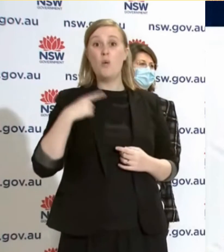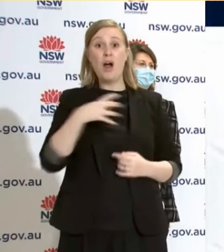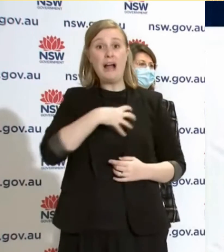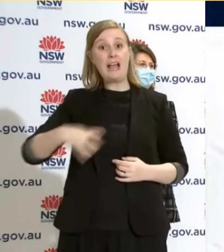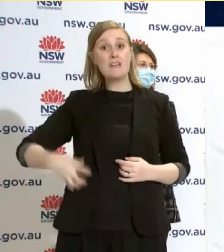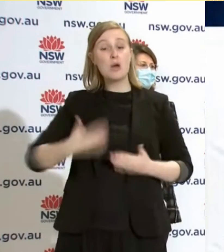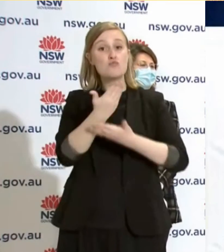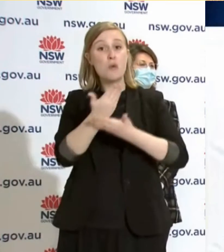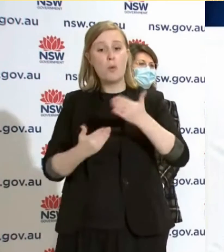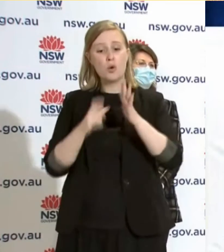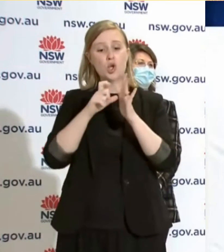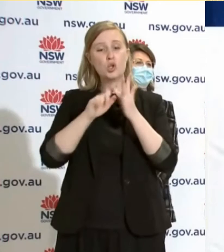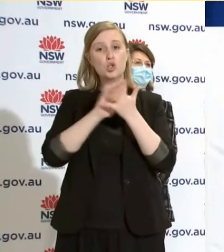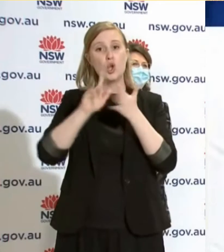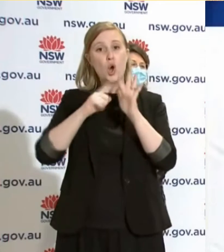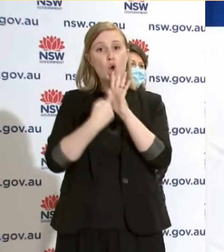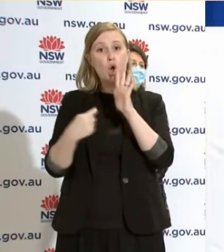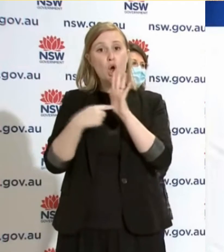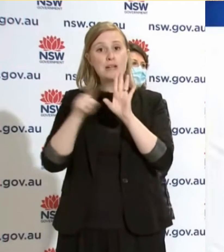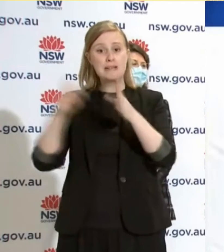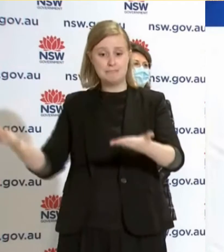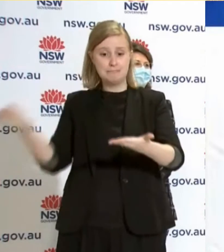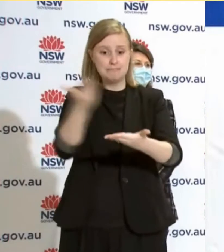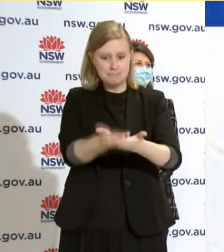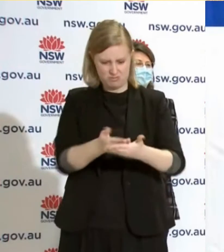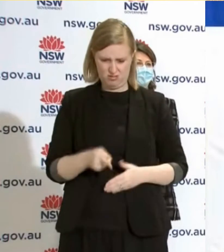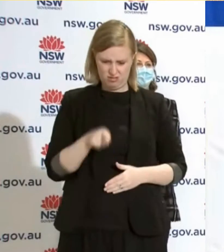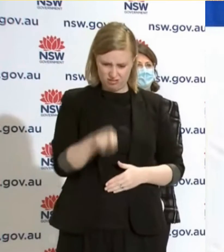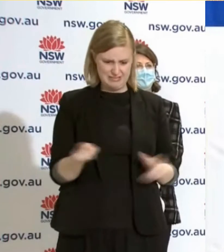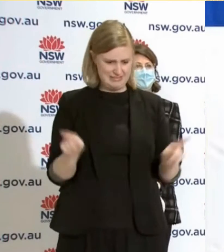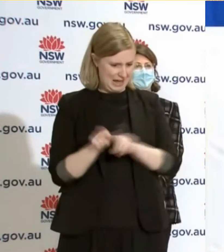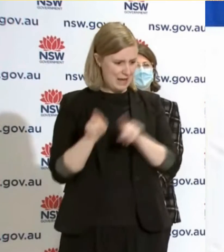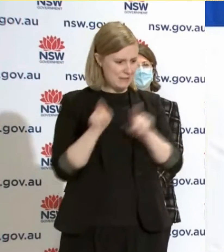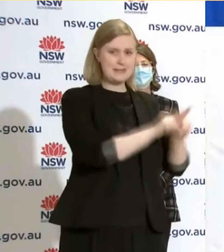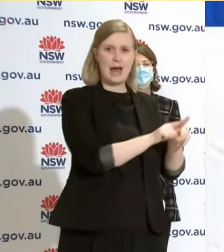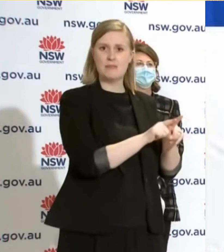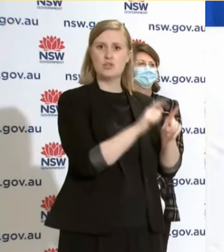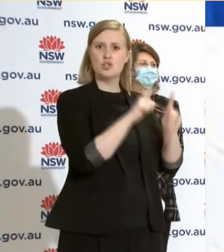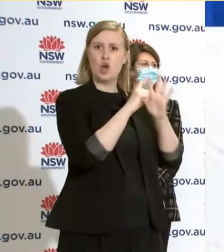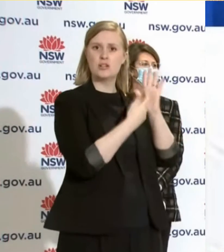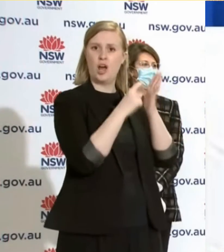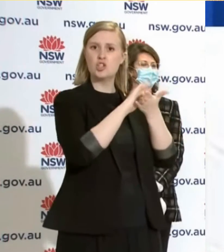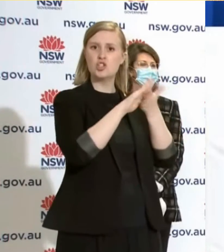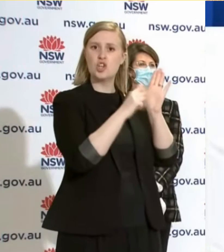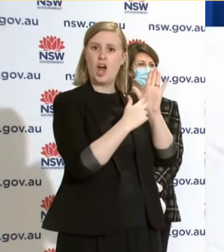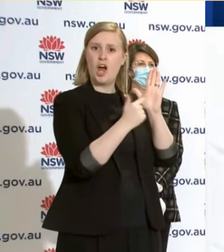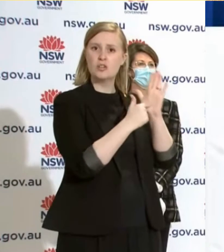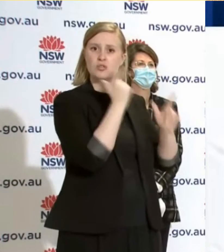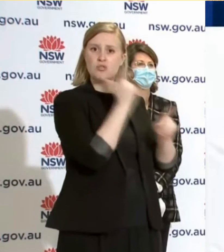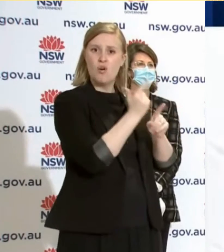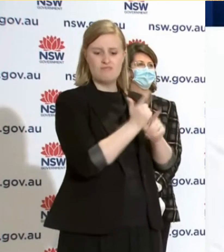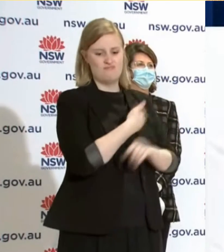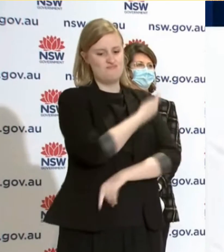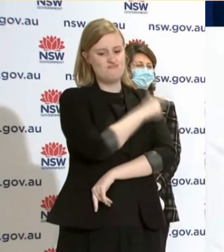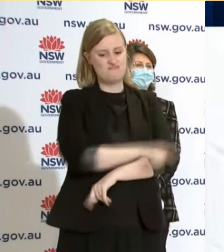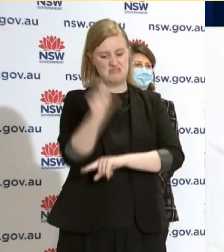Doherty discussion in National Cabinet, because that was that validated certainly the advice that I'd received. And I'm looking forward to New South Wales hitting